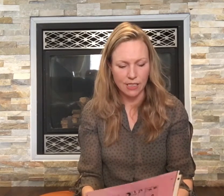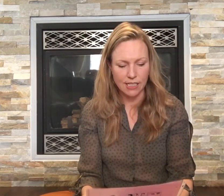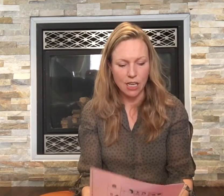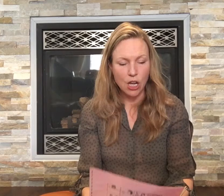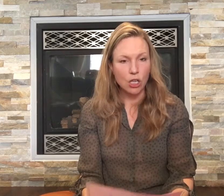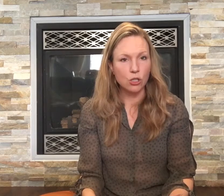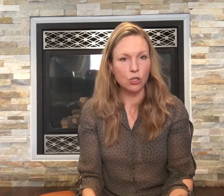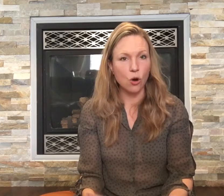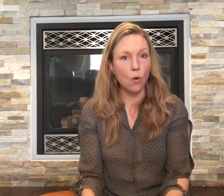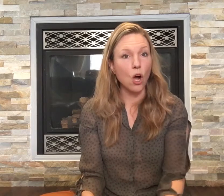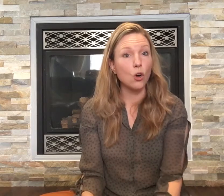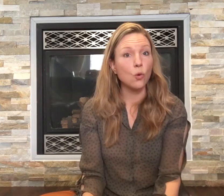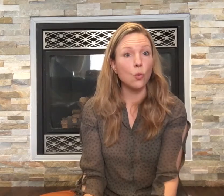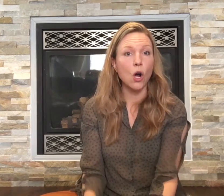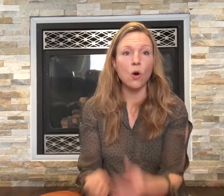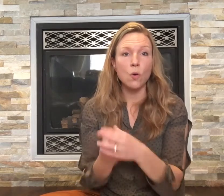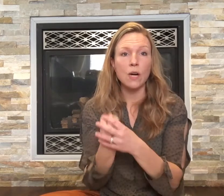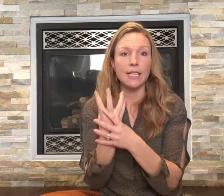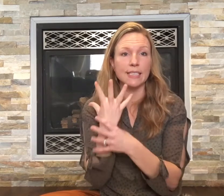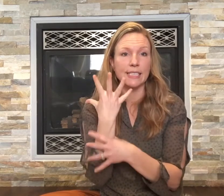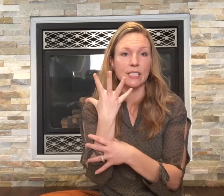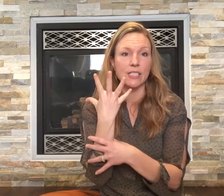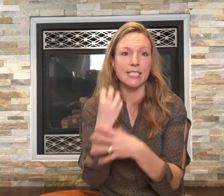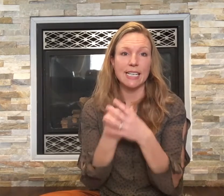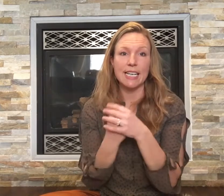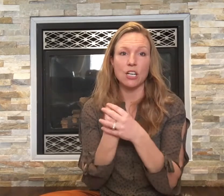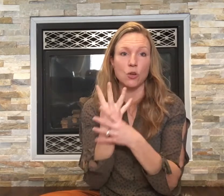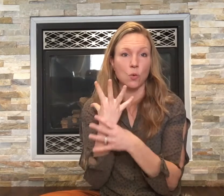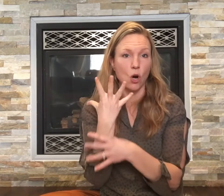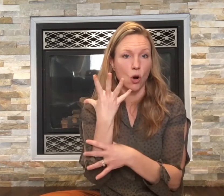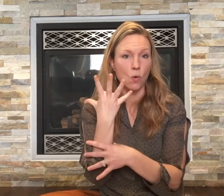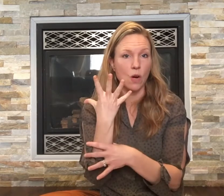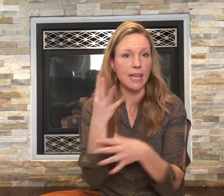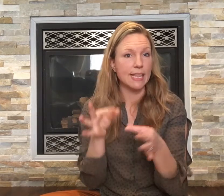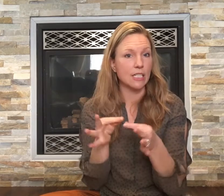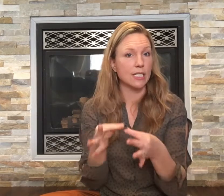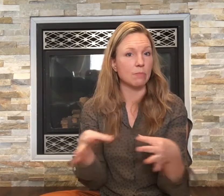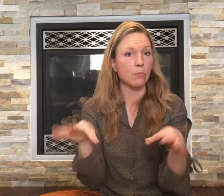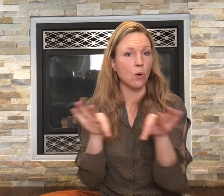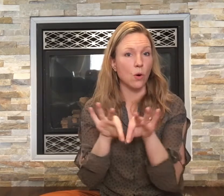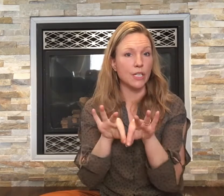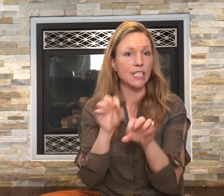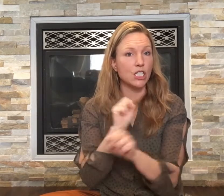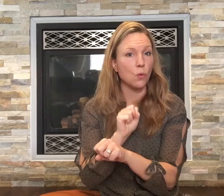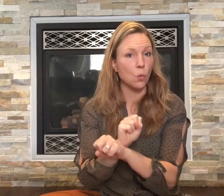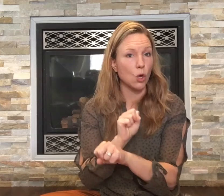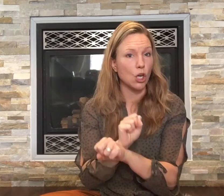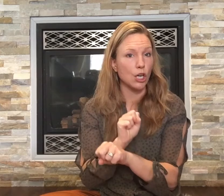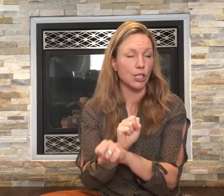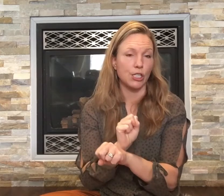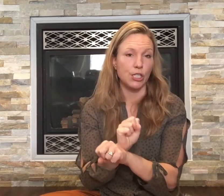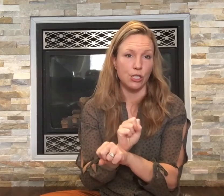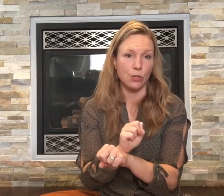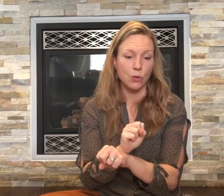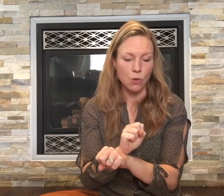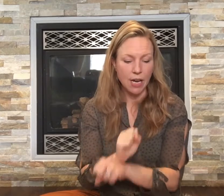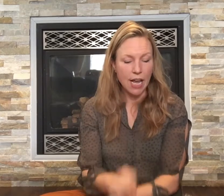says, so grow, little seed, grow. There's important work to do.